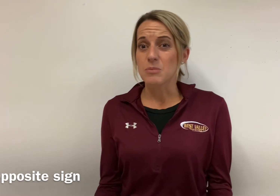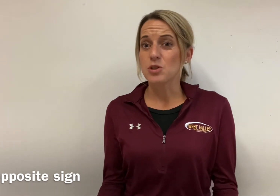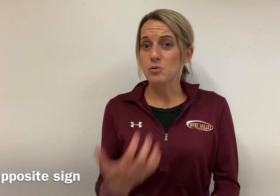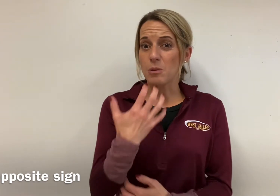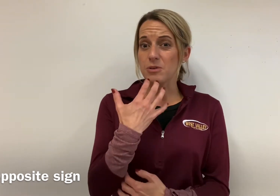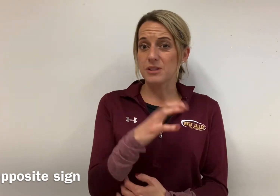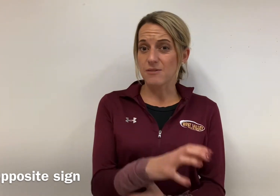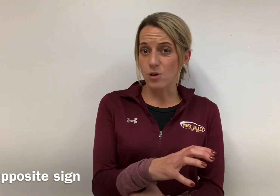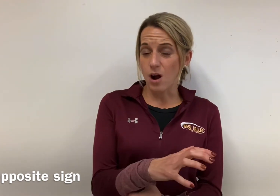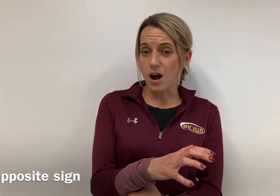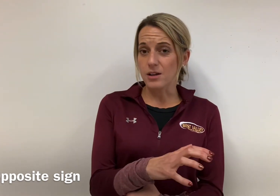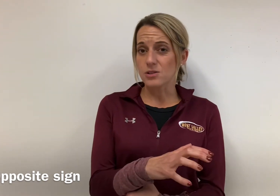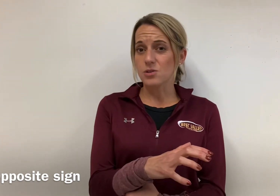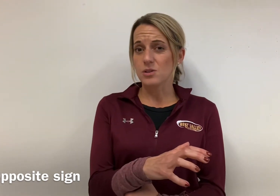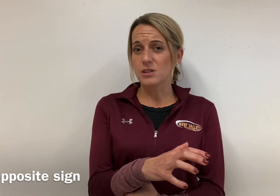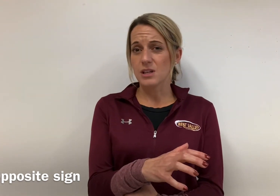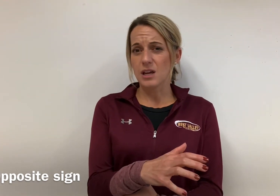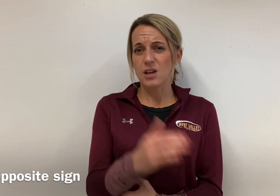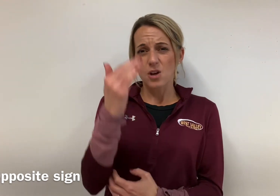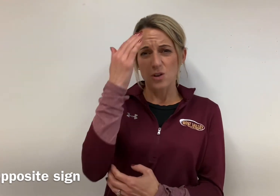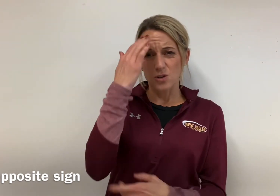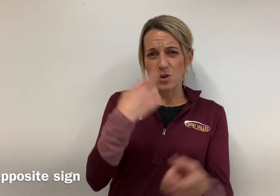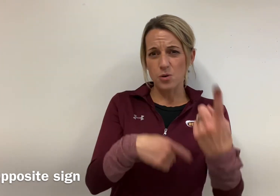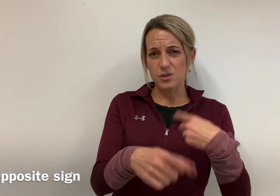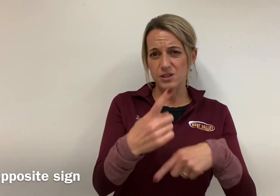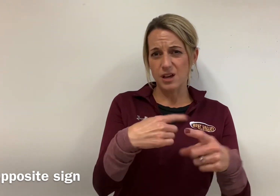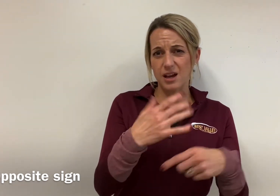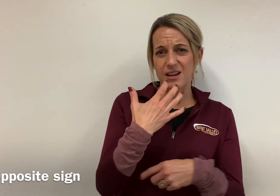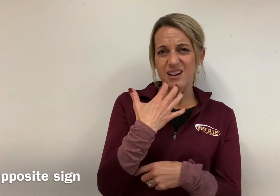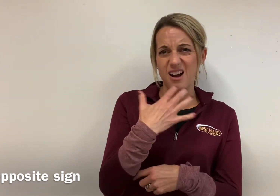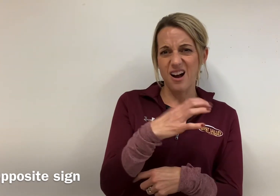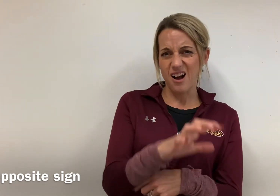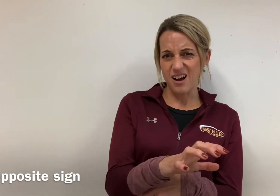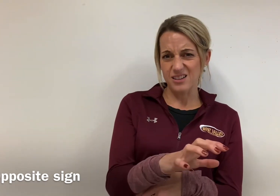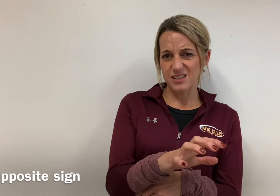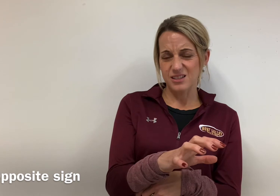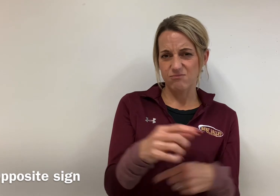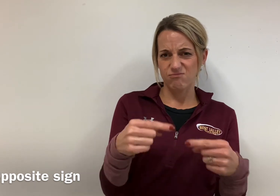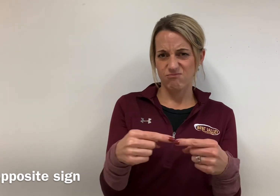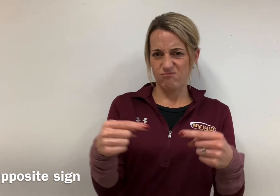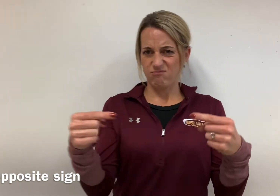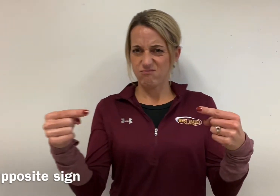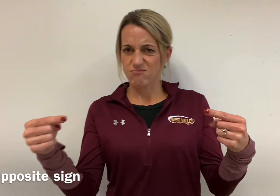remember the sign for hot. So you can say, you know the sign hot?